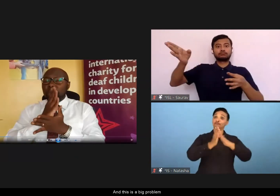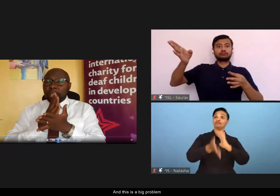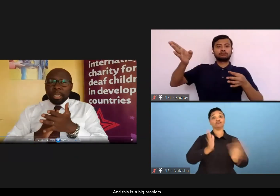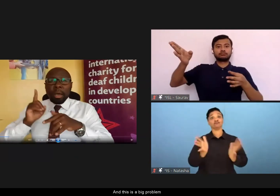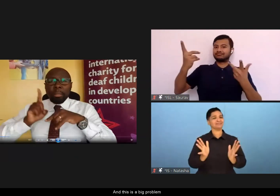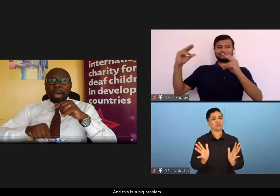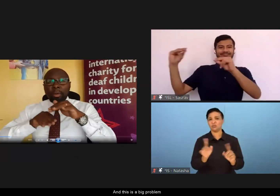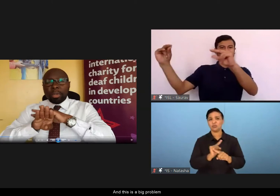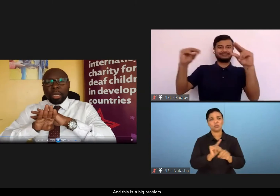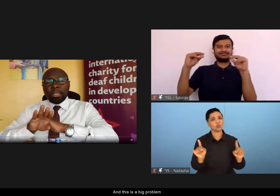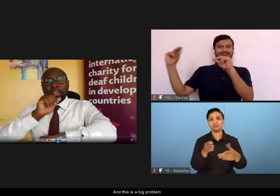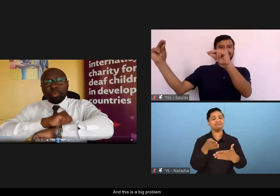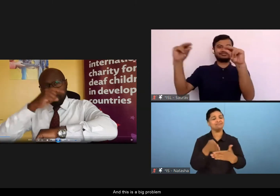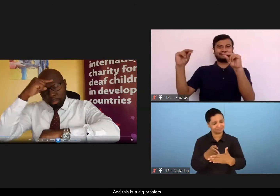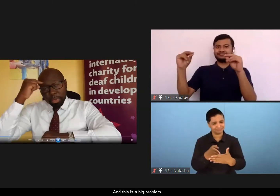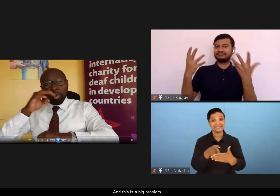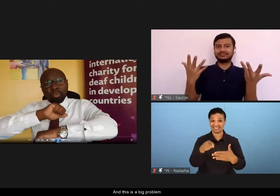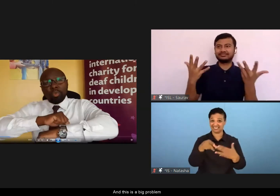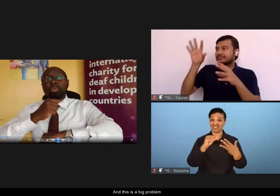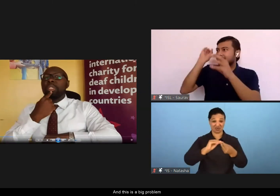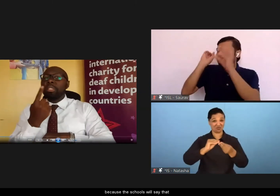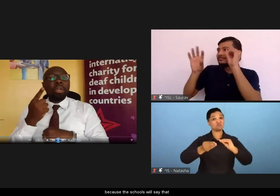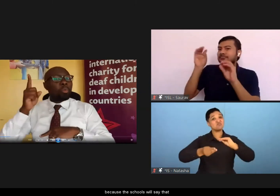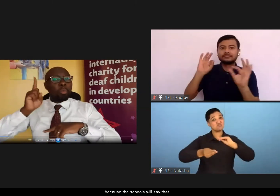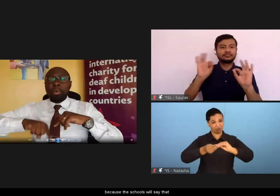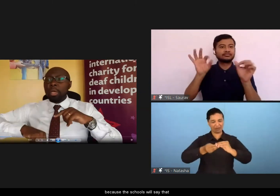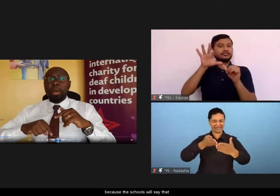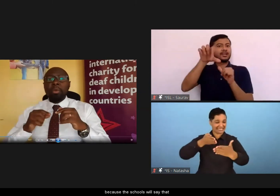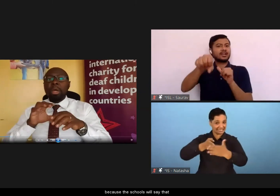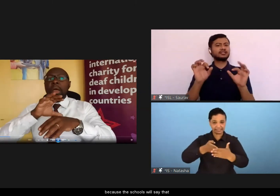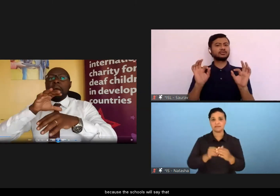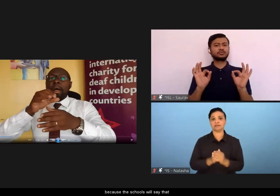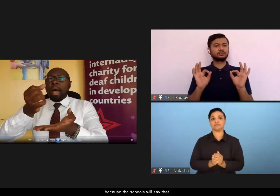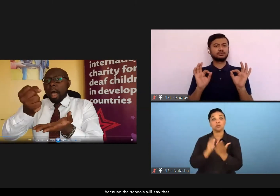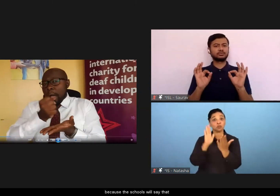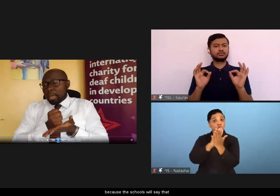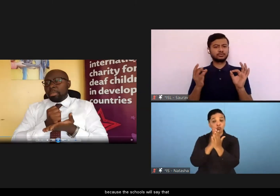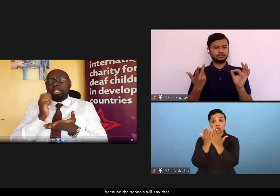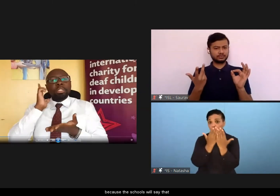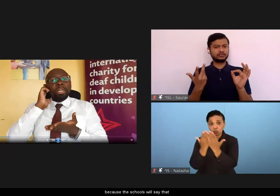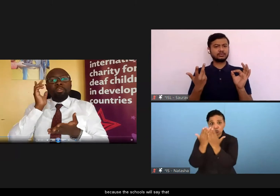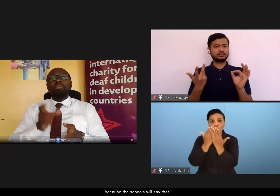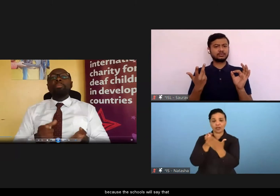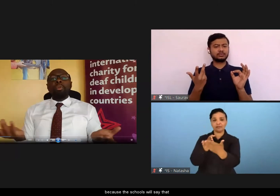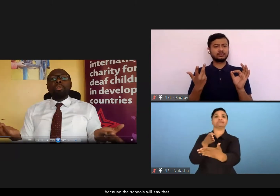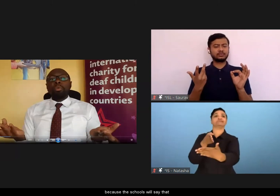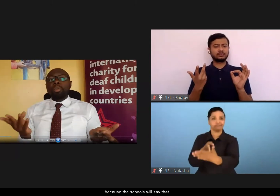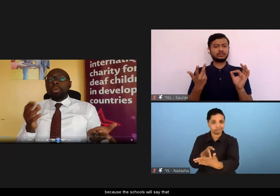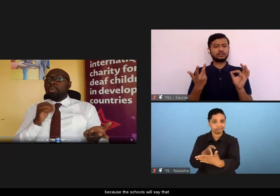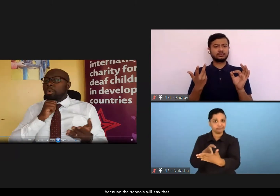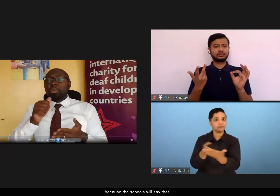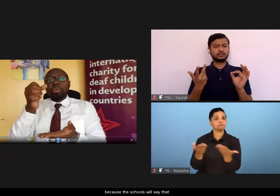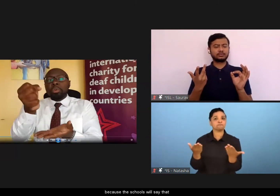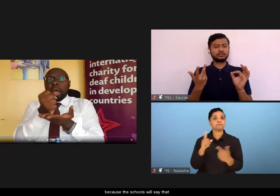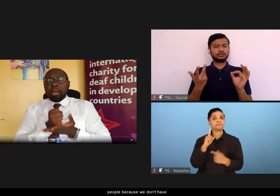is a big problem, because someone cannot access school because the schools will say that we cannot admit a deaf,